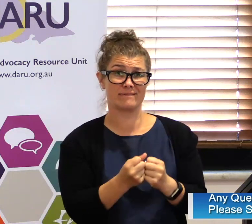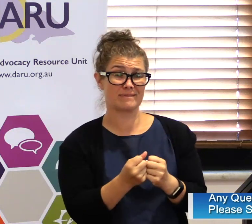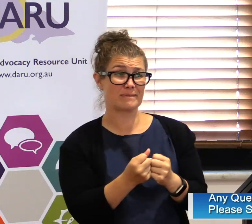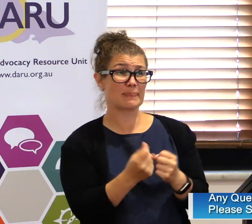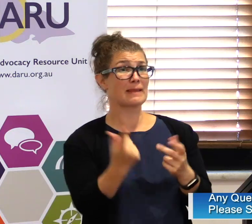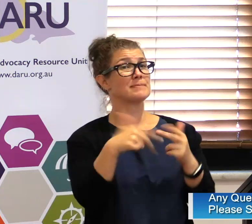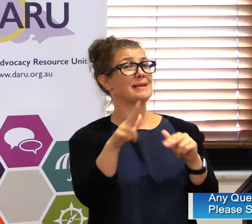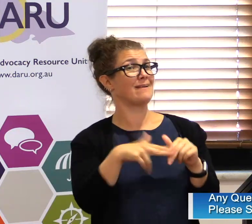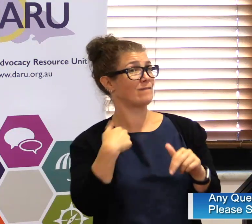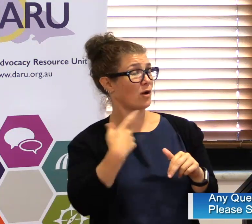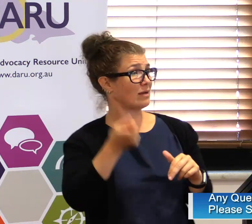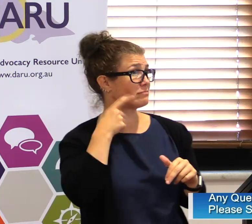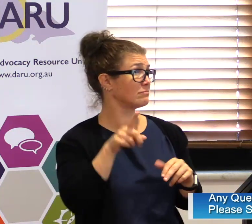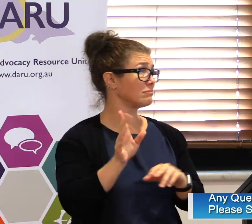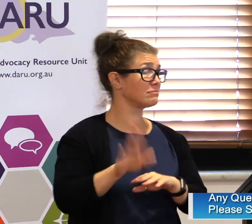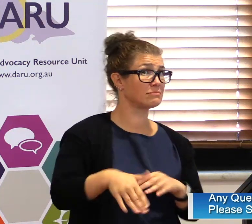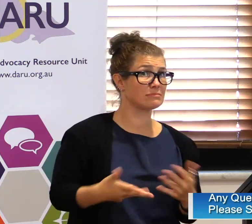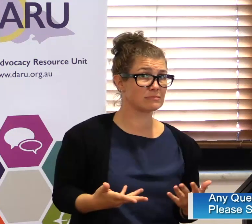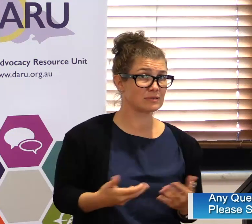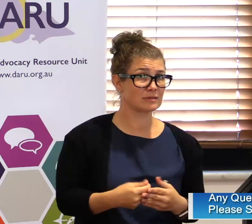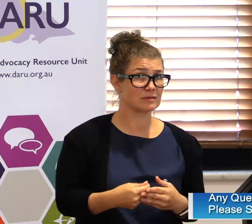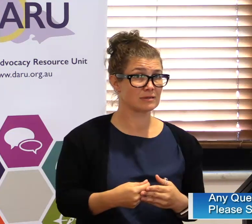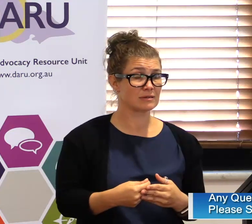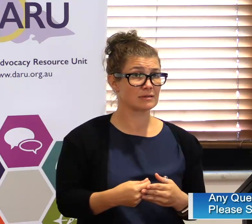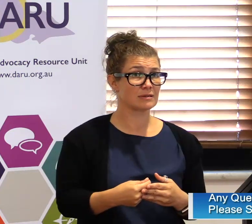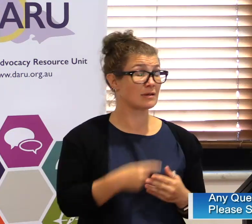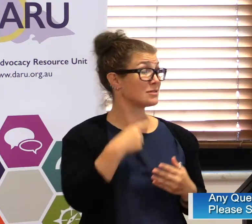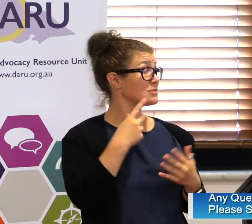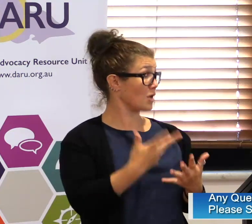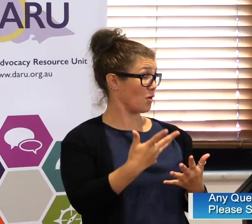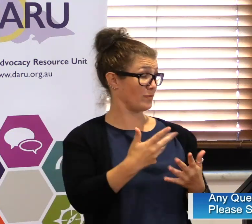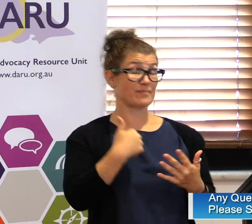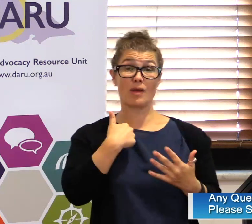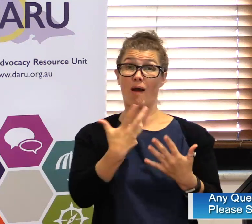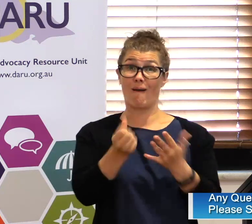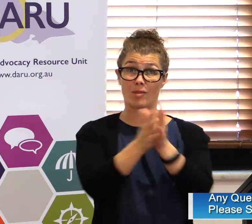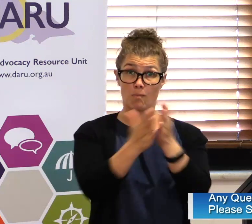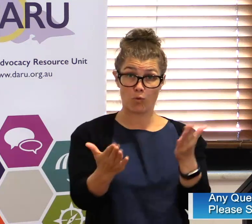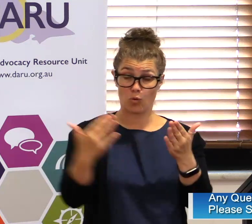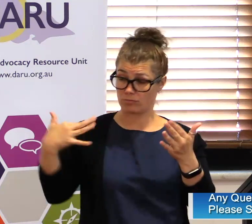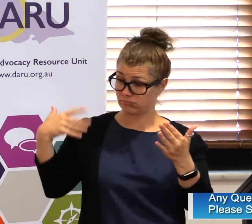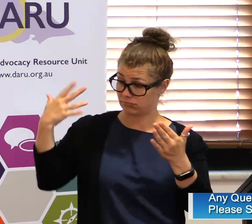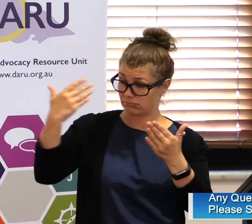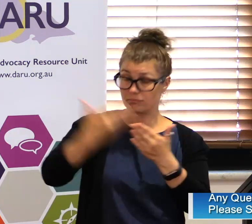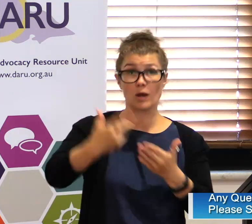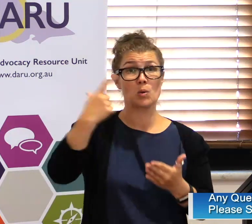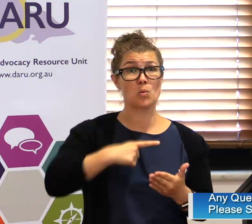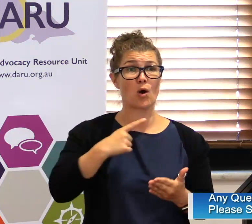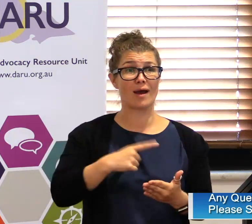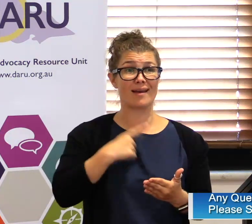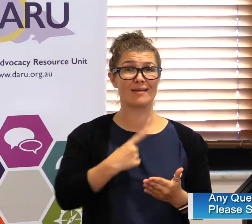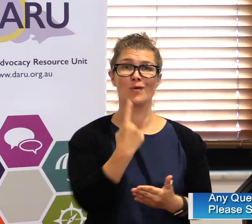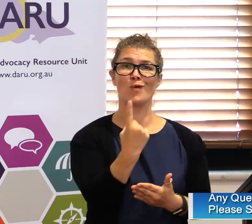discount that. But again, we got to that book and where we are by one research